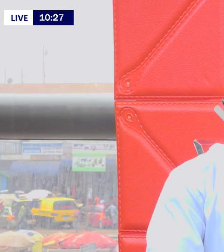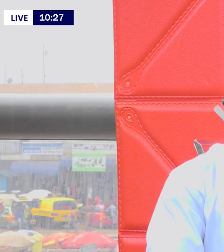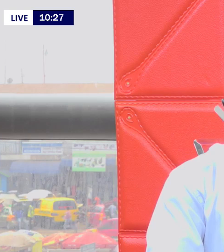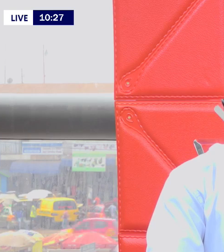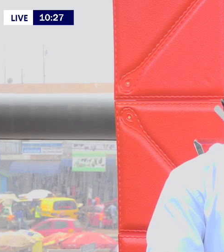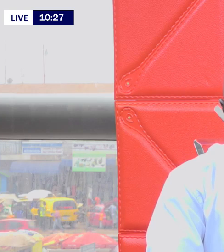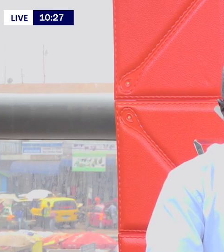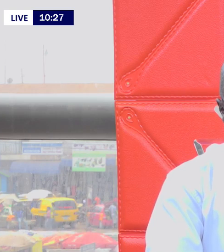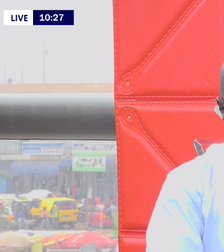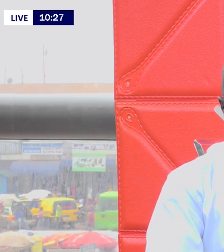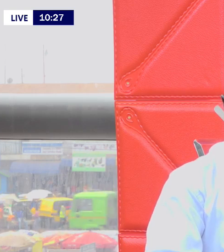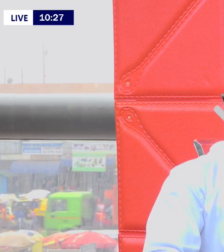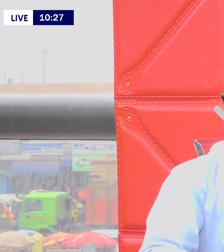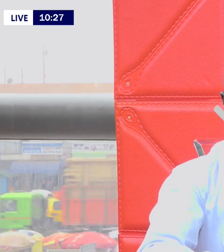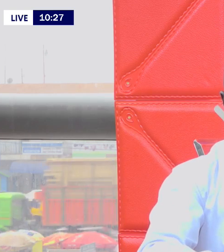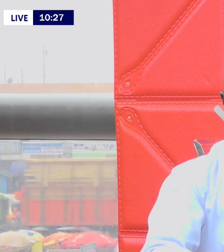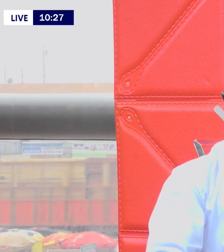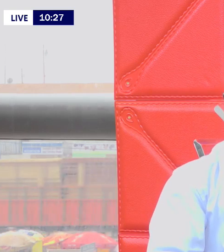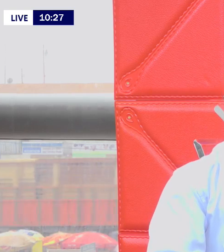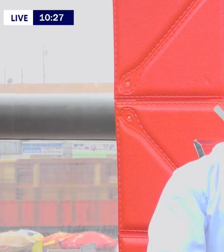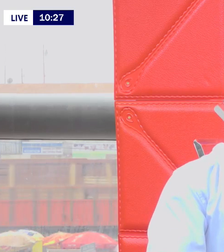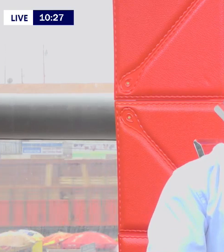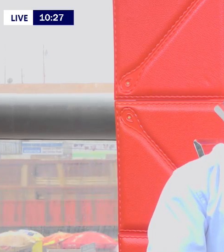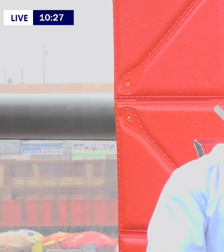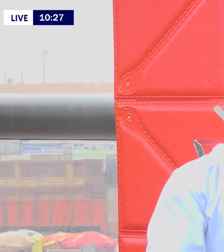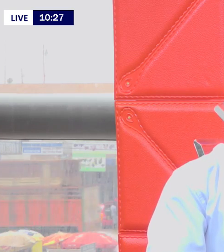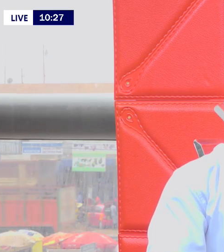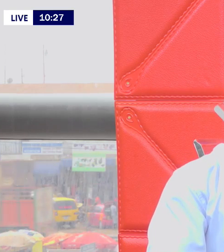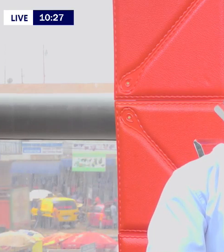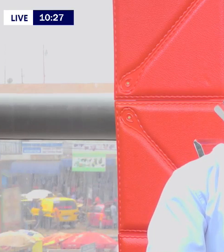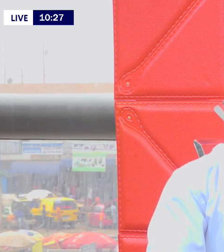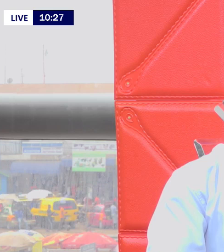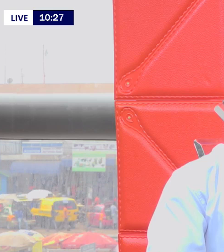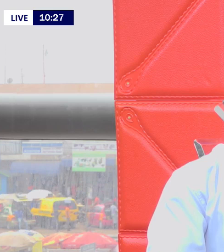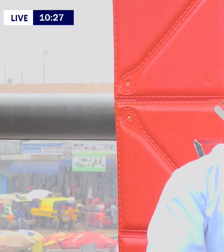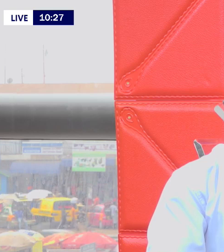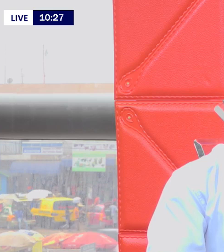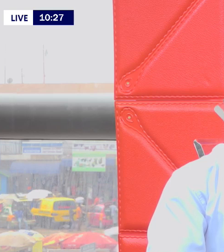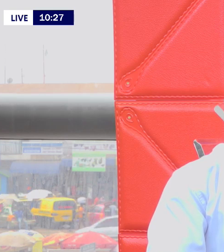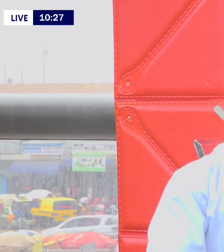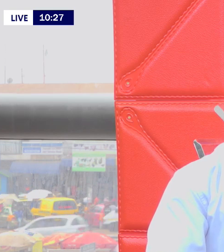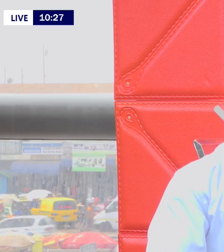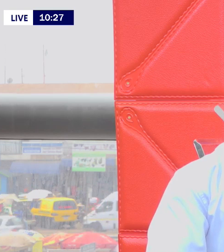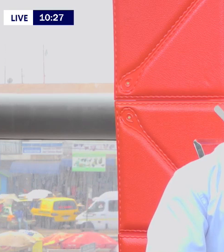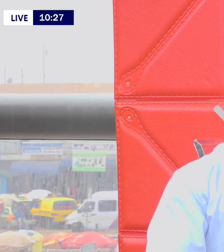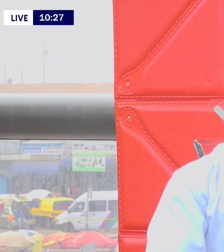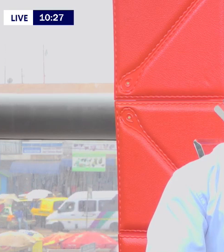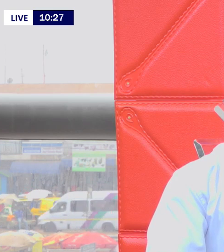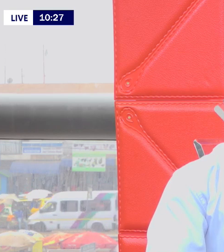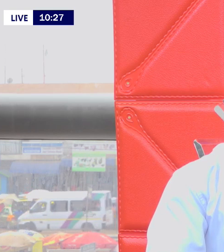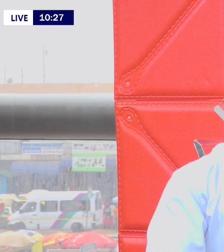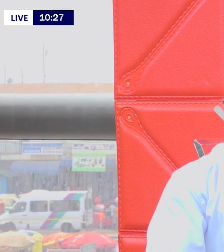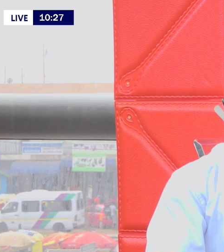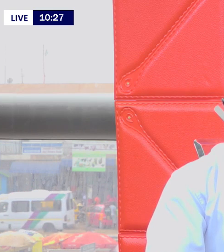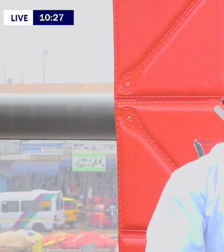Anklato Ewos Pintes. God bless President Akufo-Addo for the outstanding leadership. Let's continue to observe social distancing, adhere to